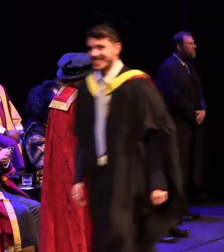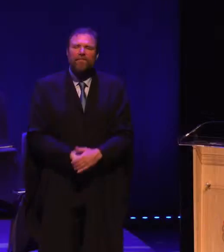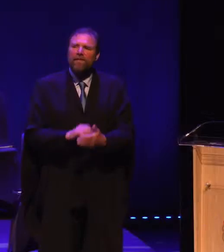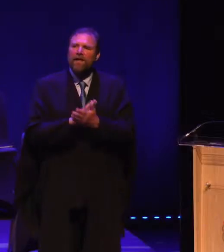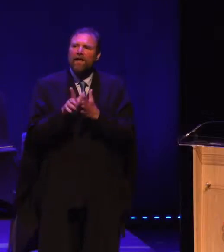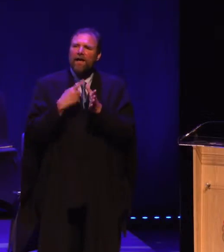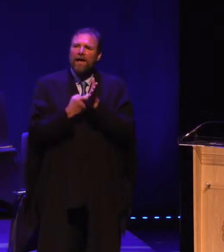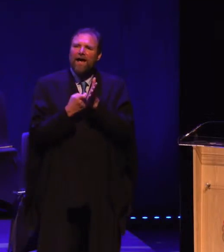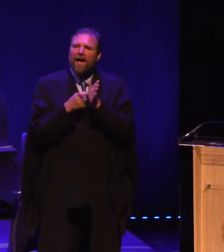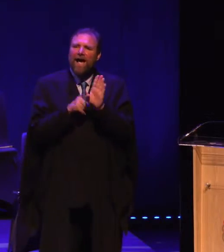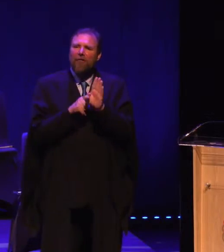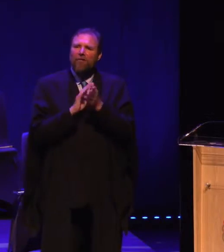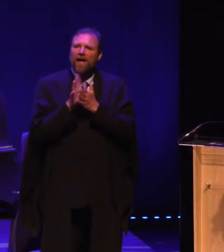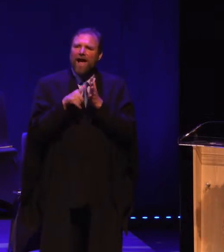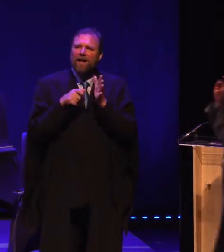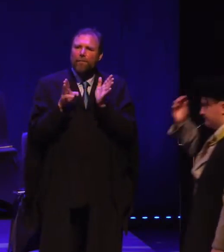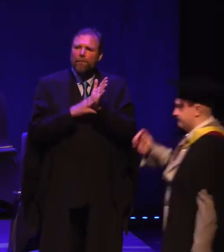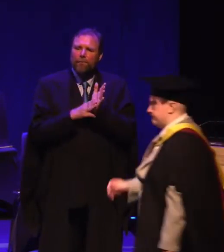Harry Haddon.